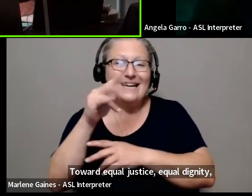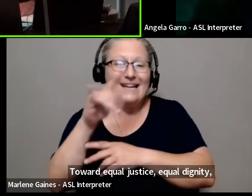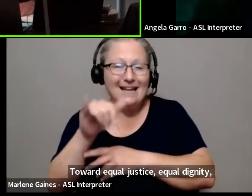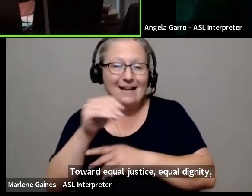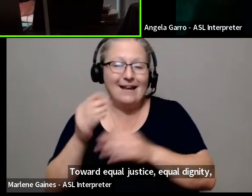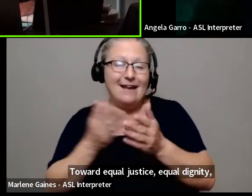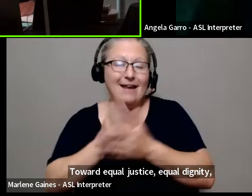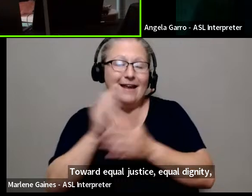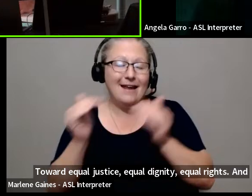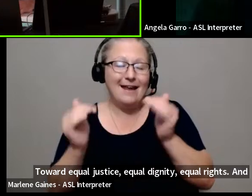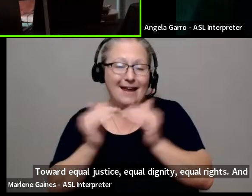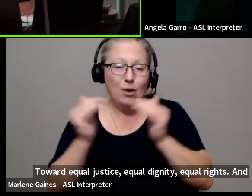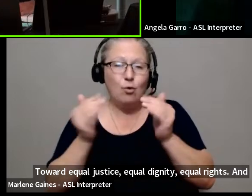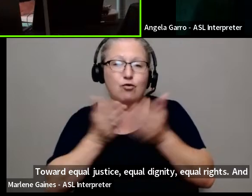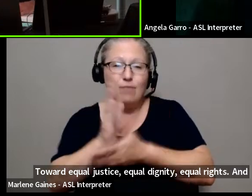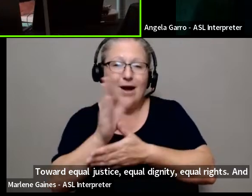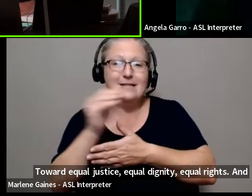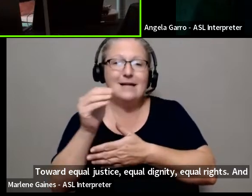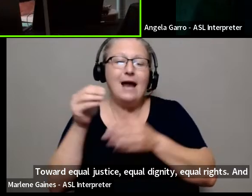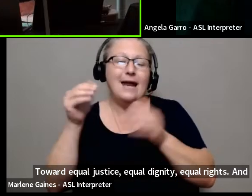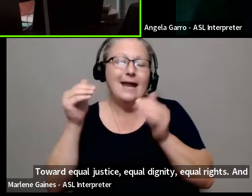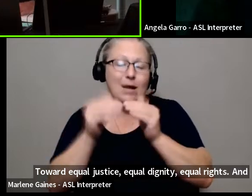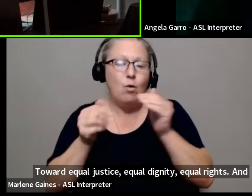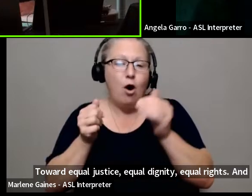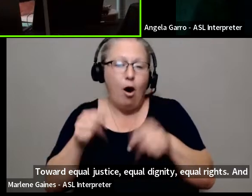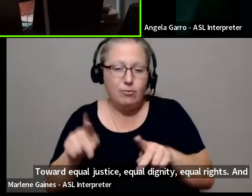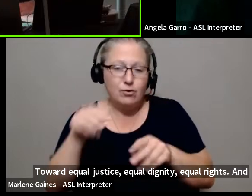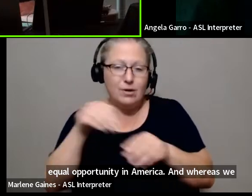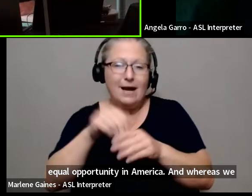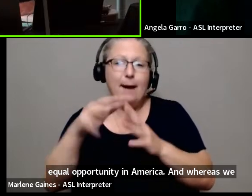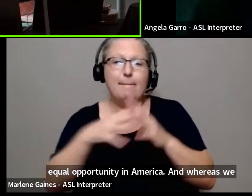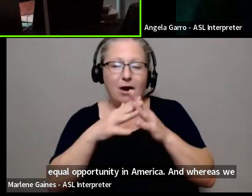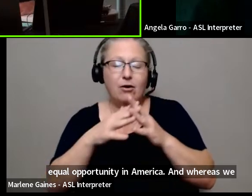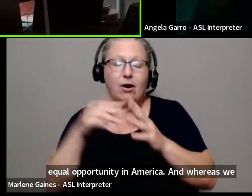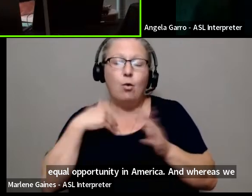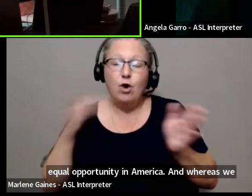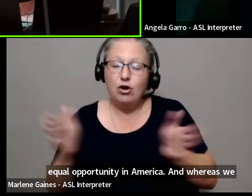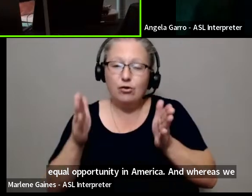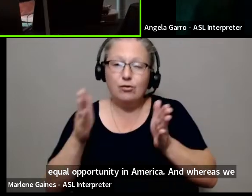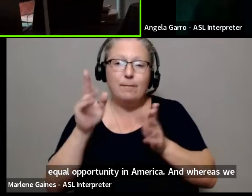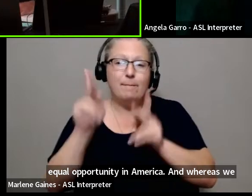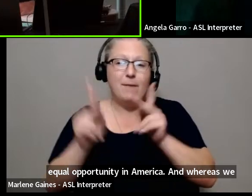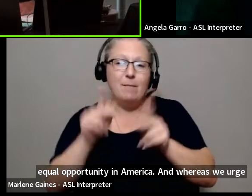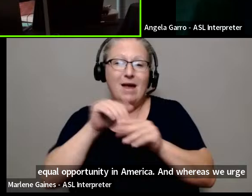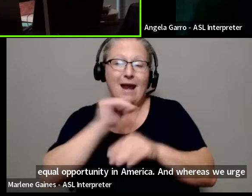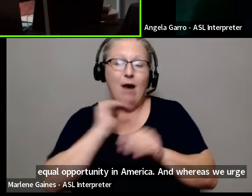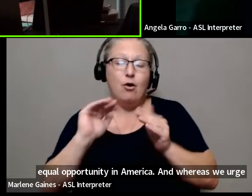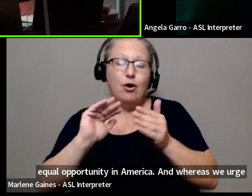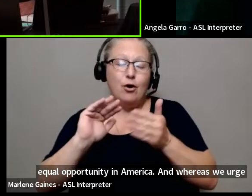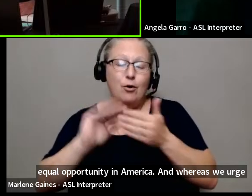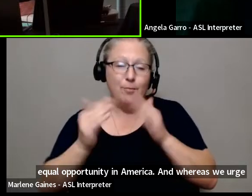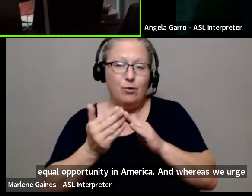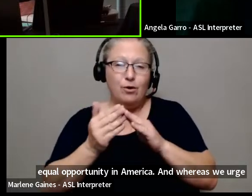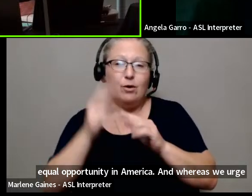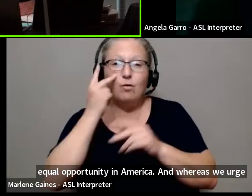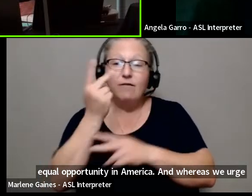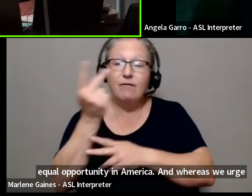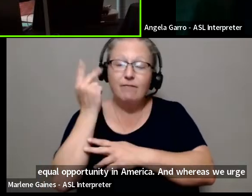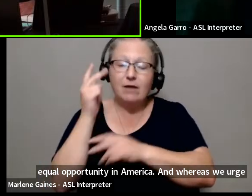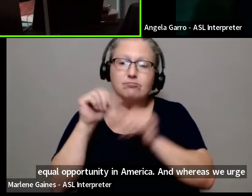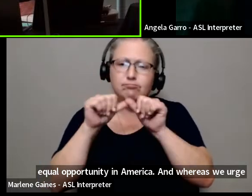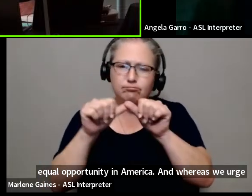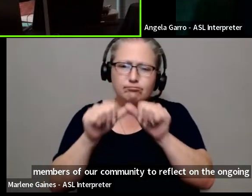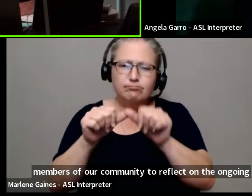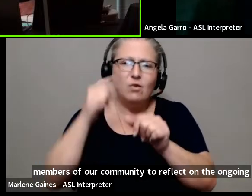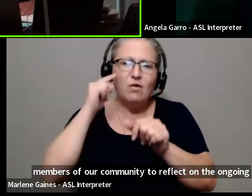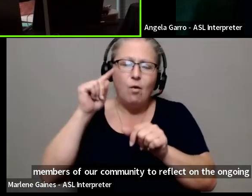equal opportunity in America. And whereas we urge members of our community to reflect on the ongoing cause of freedom for Black